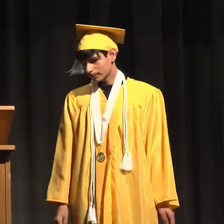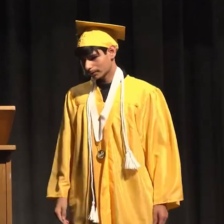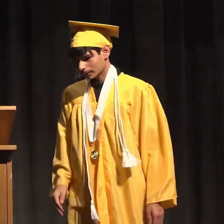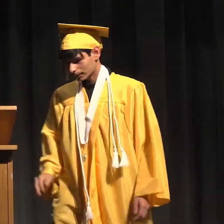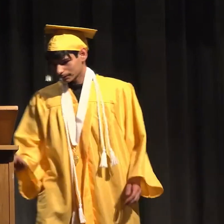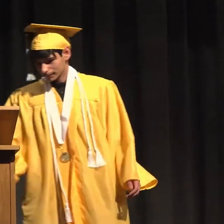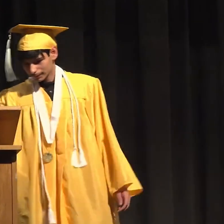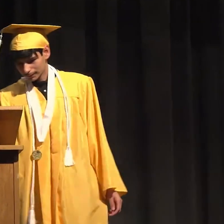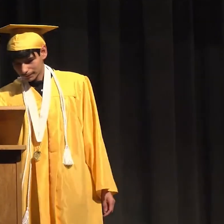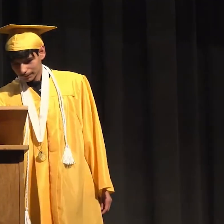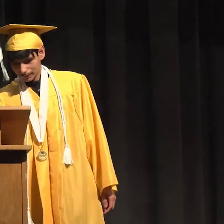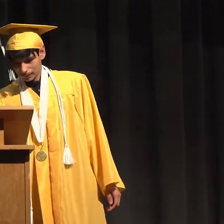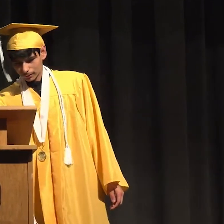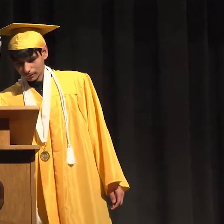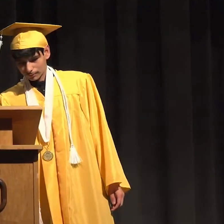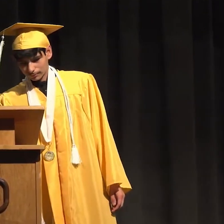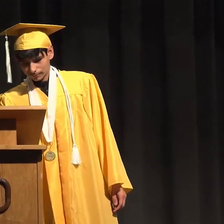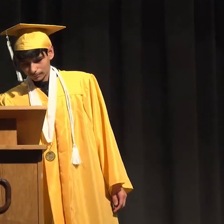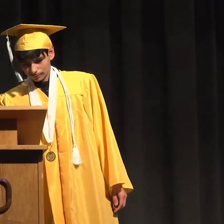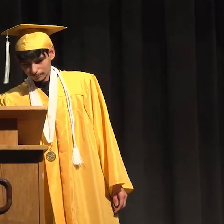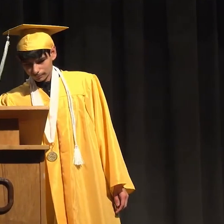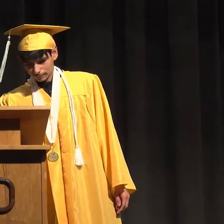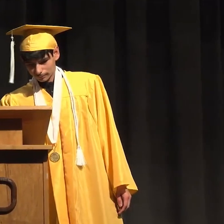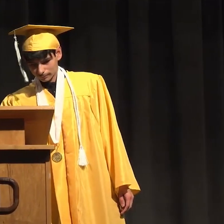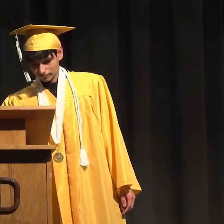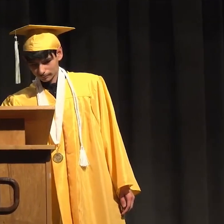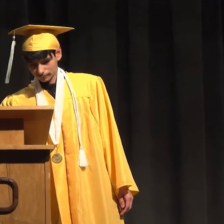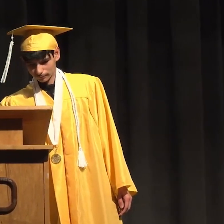Sorry, 1 second, let me just look at my notes here.